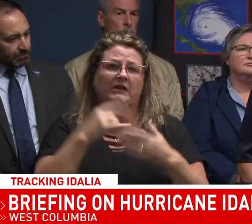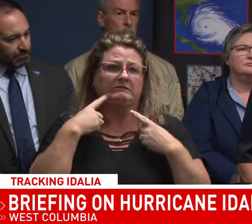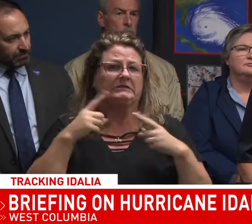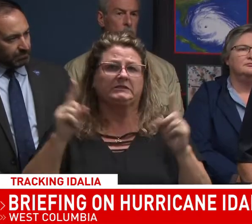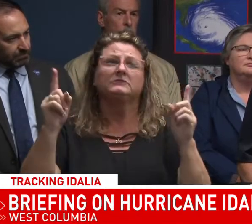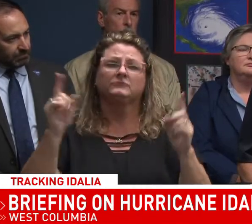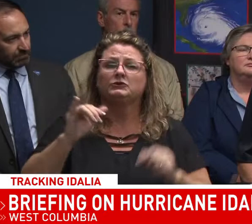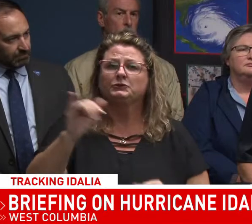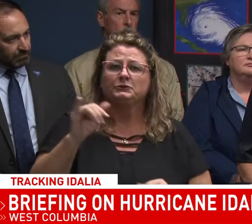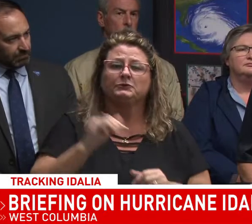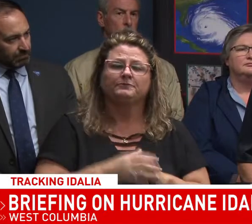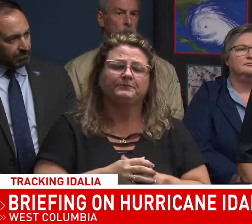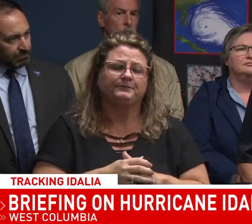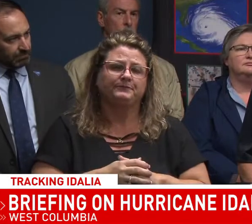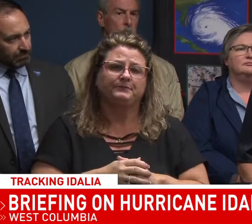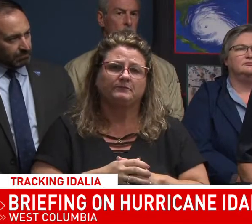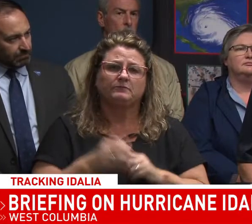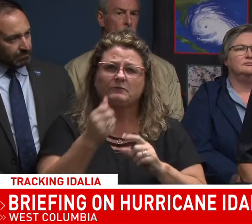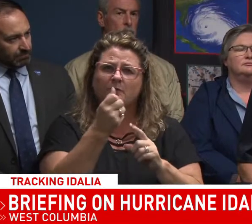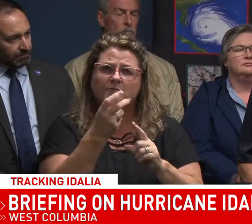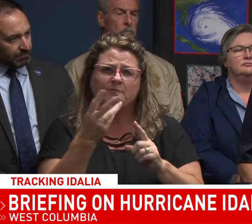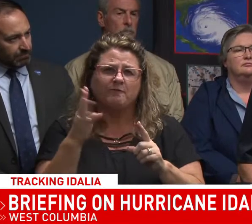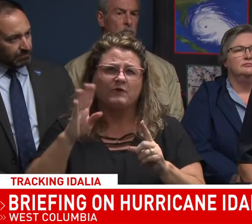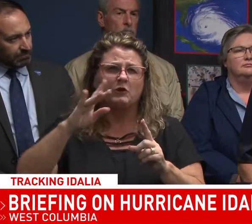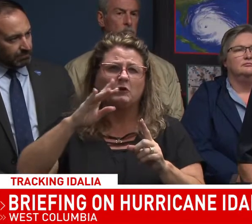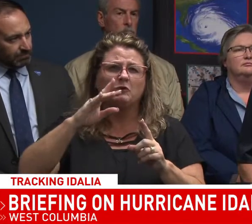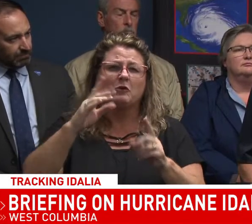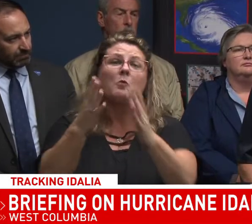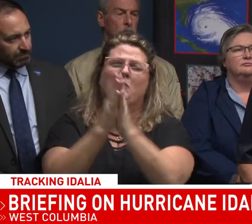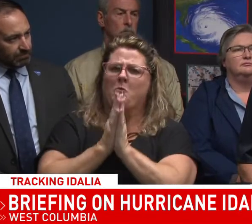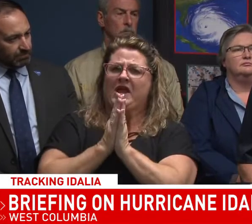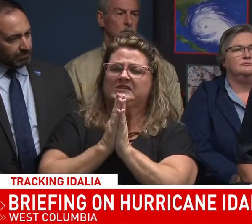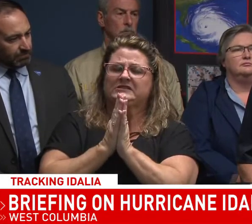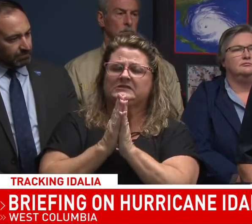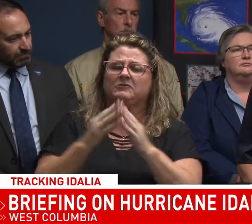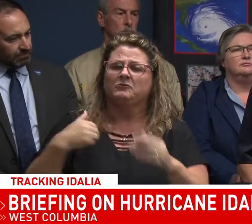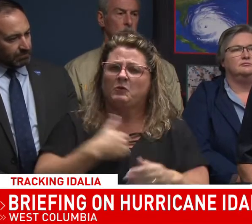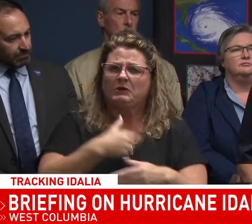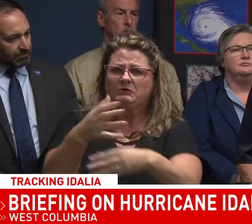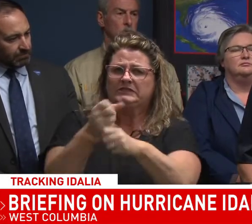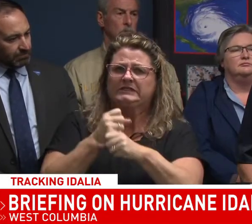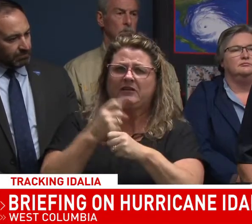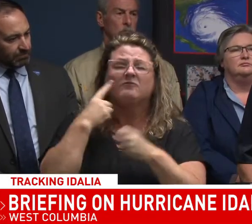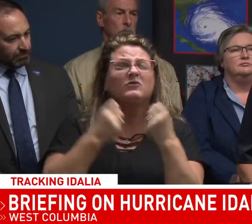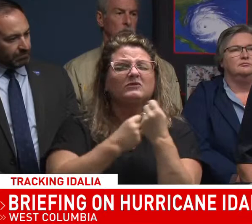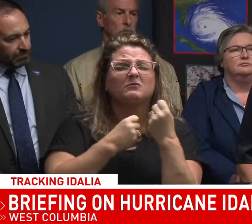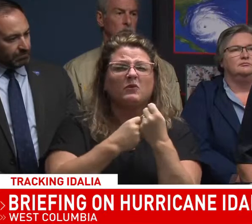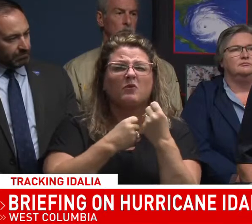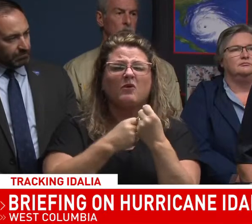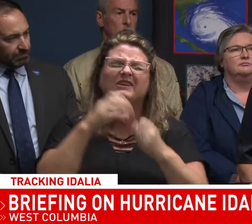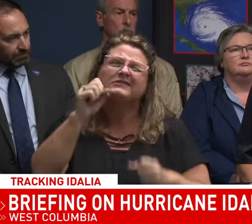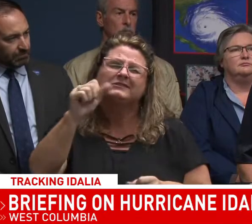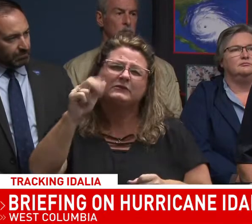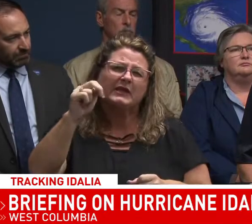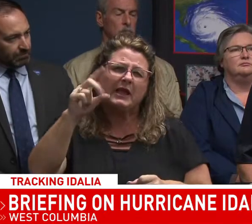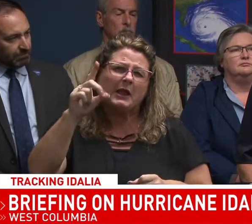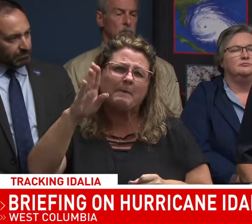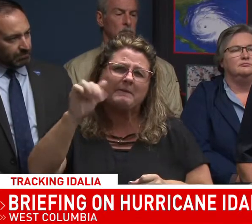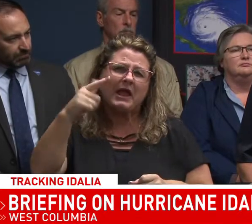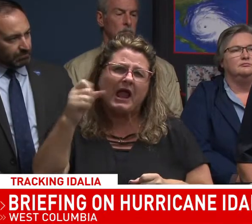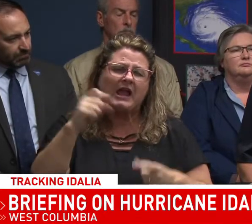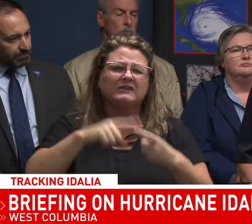only received a few requests so far for support, and that includes sandbags and shelter